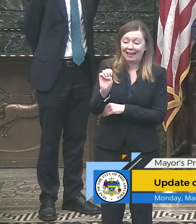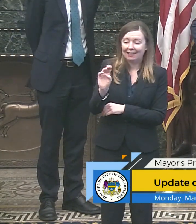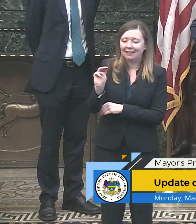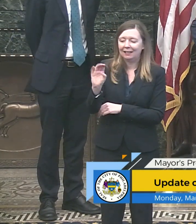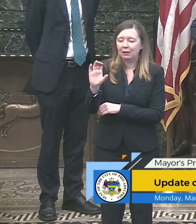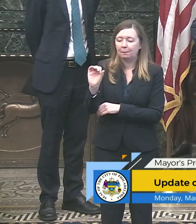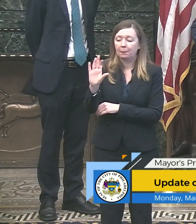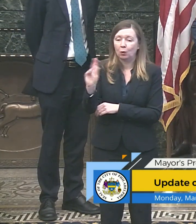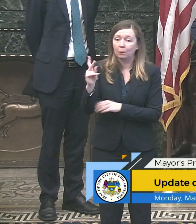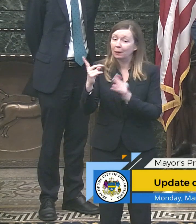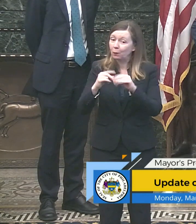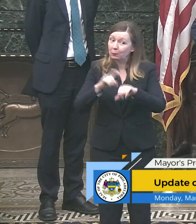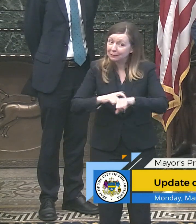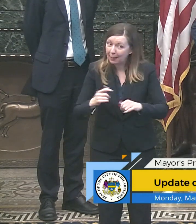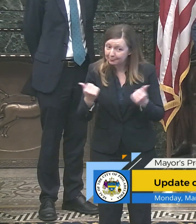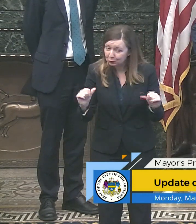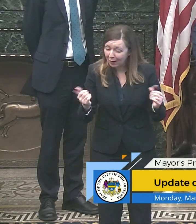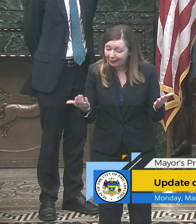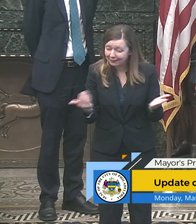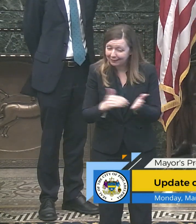here.